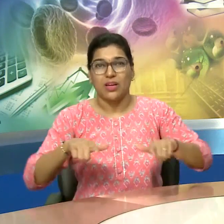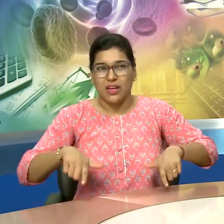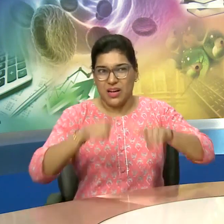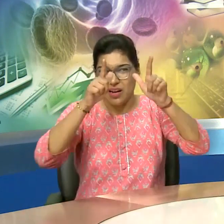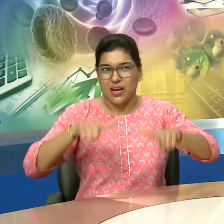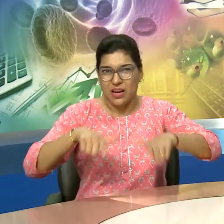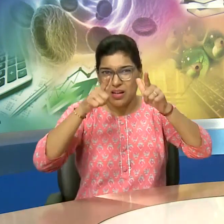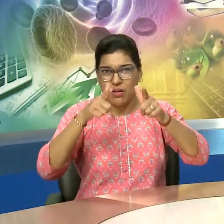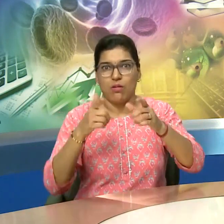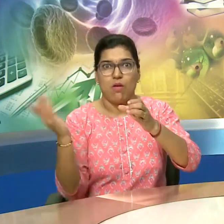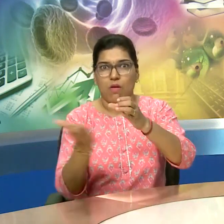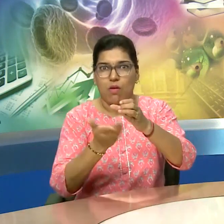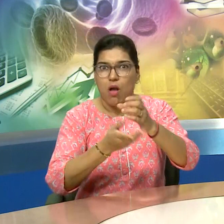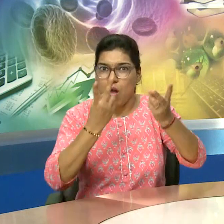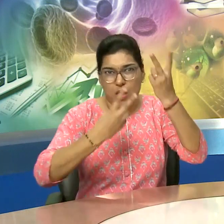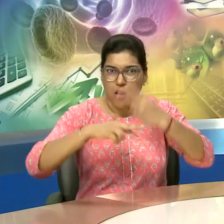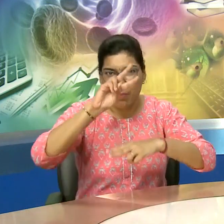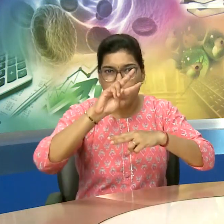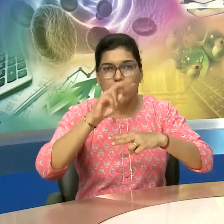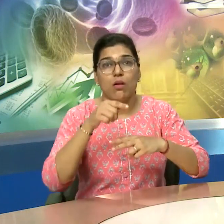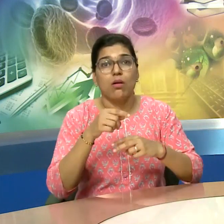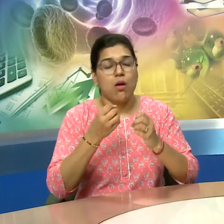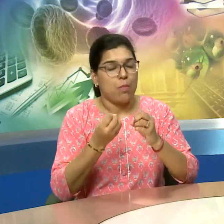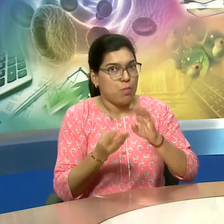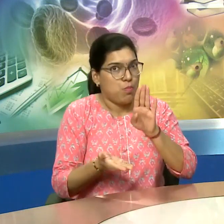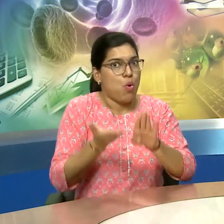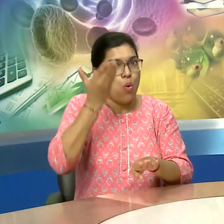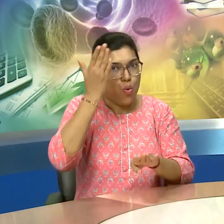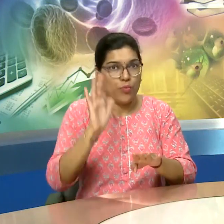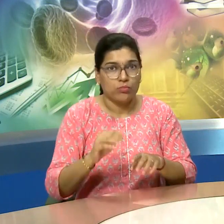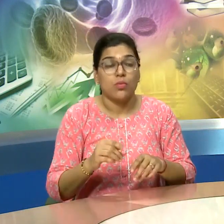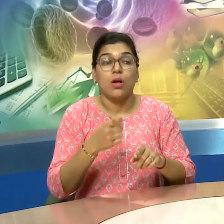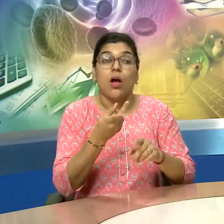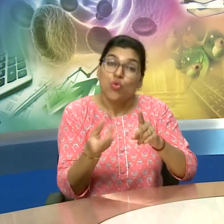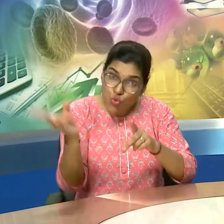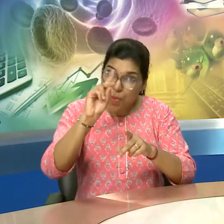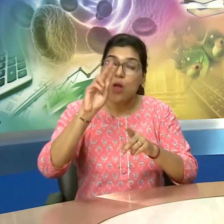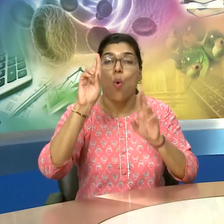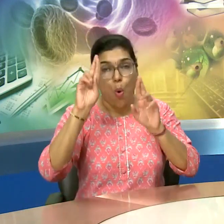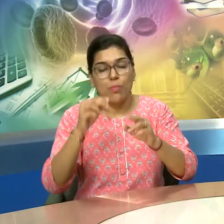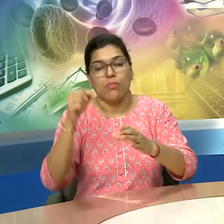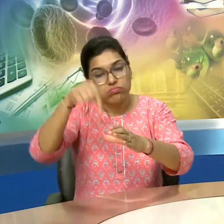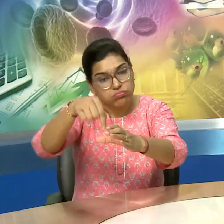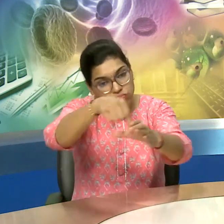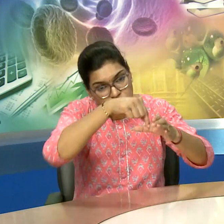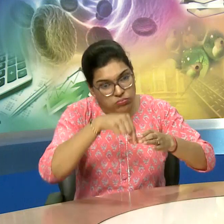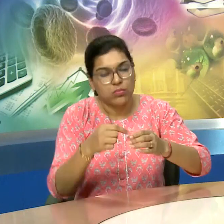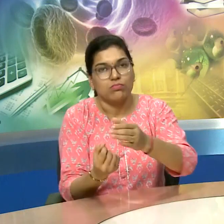Now, this slide, it is in continuation of the previous slide. The rate at which trees